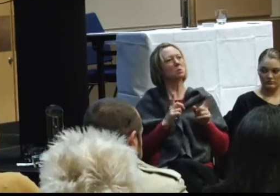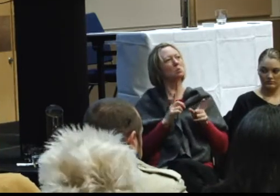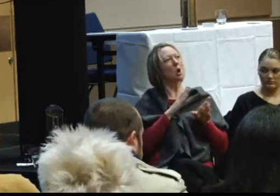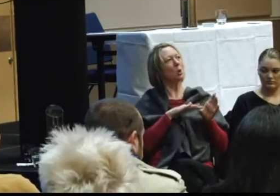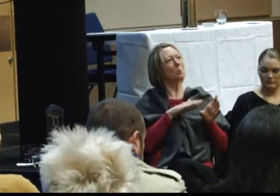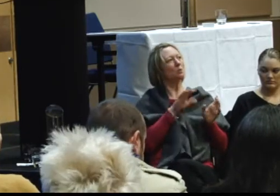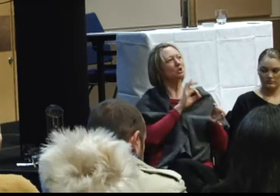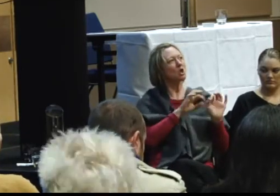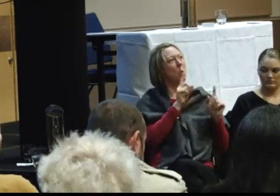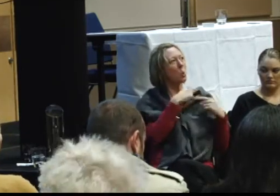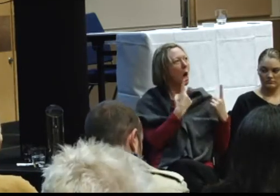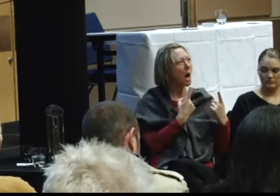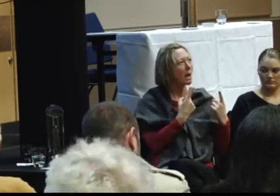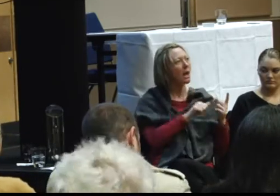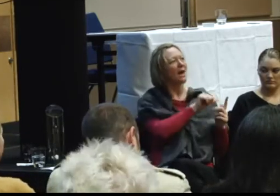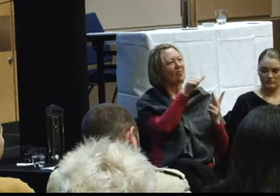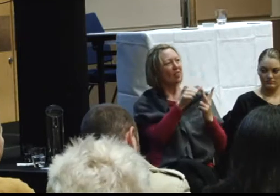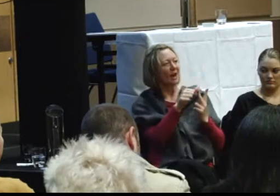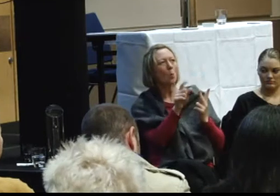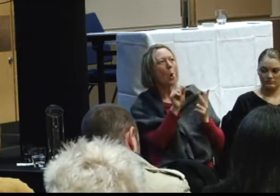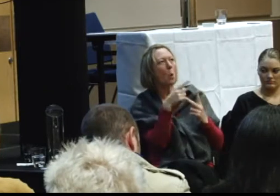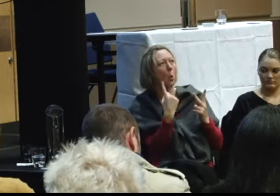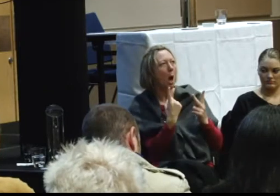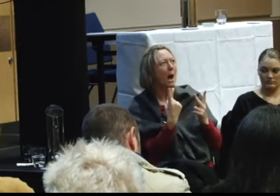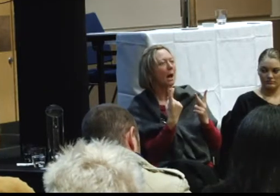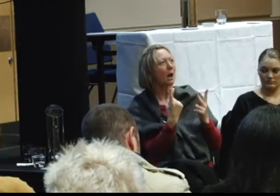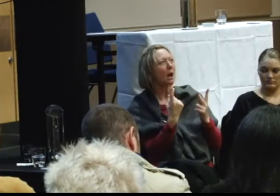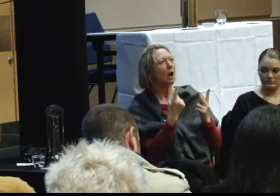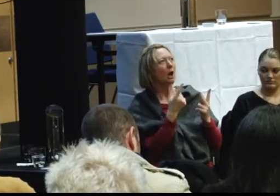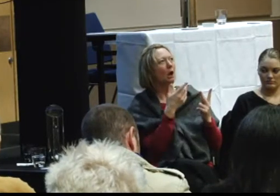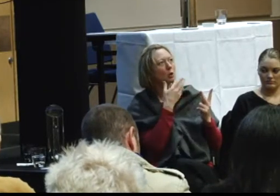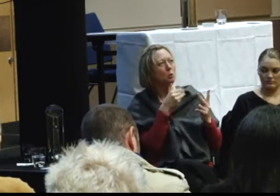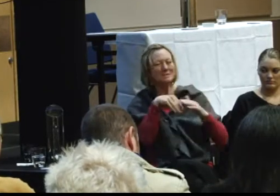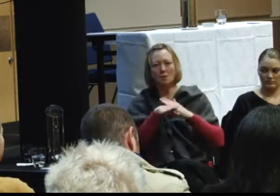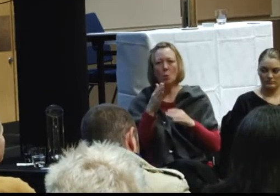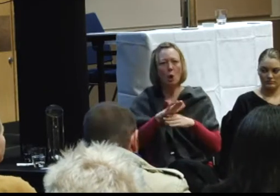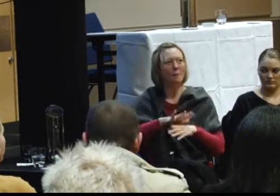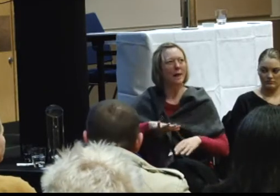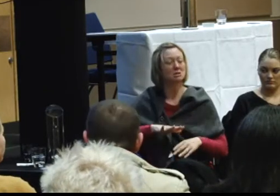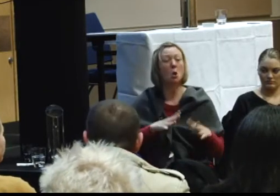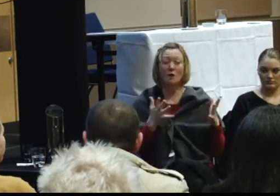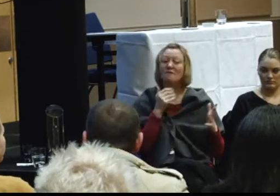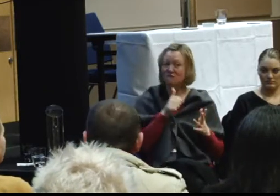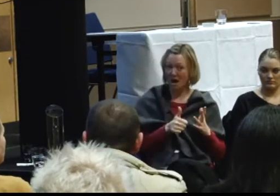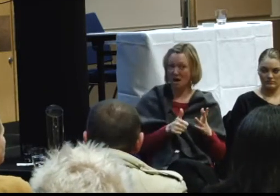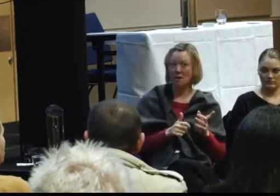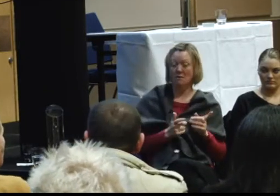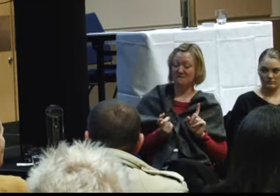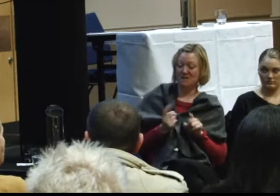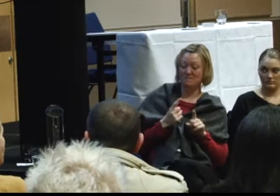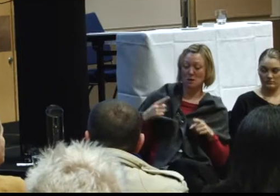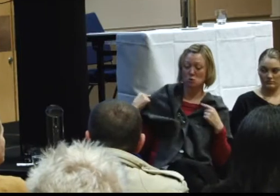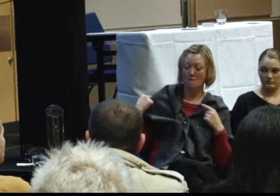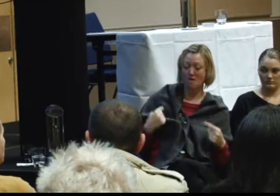might look like, and then what it might look like applied in the workplace. And it's a lot of fun. And the feedback we've had has